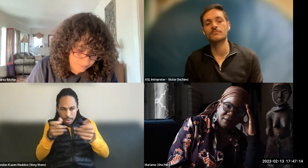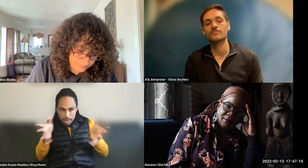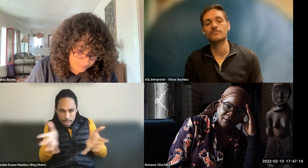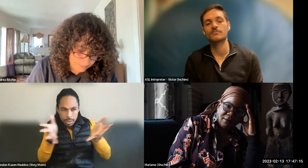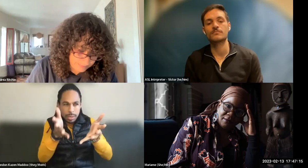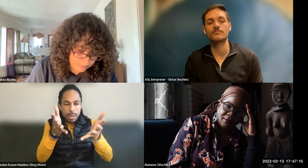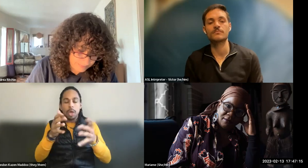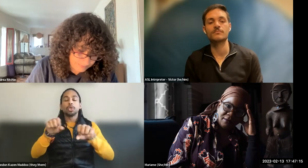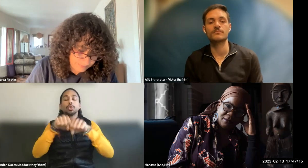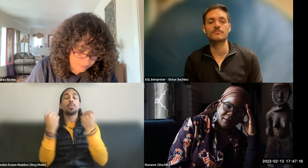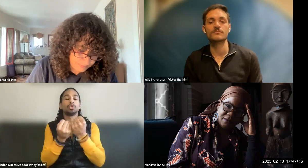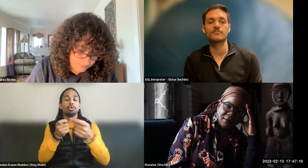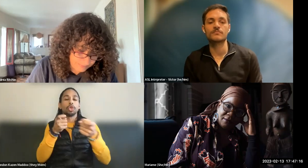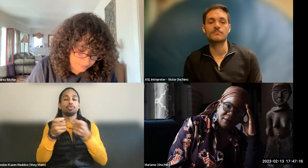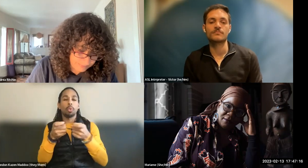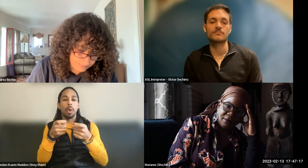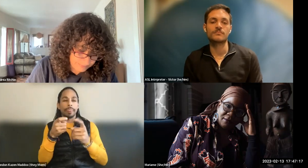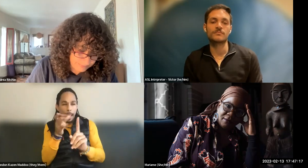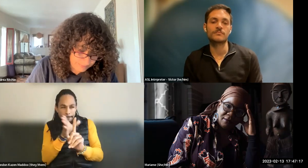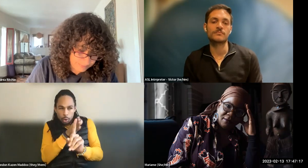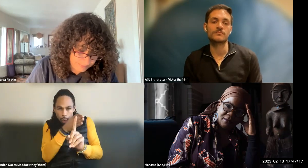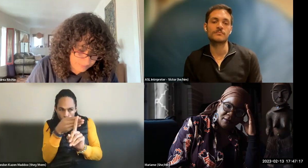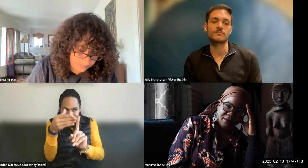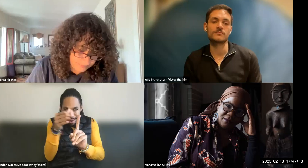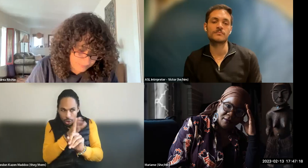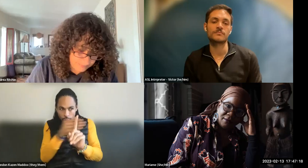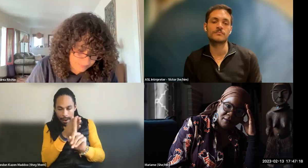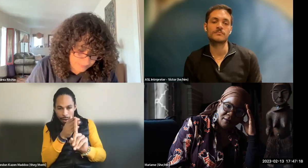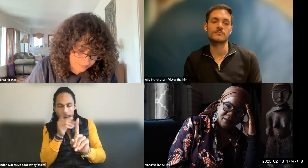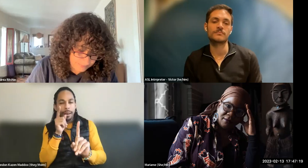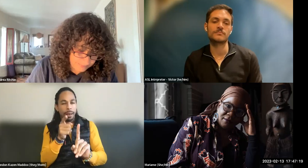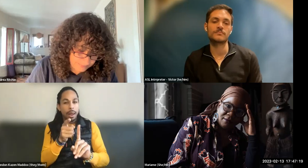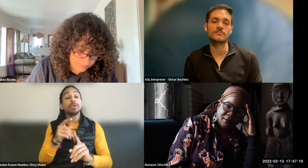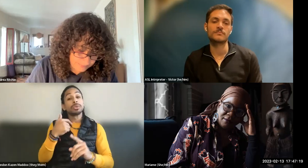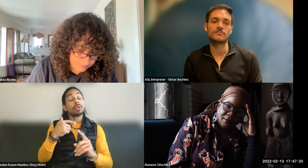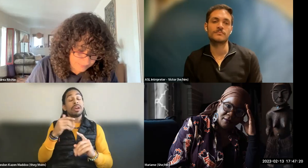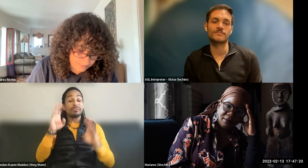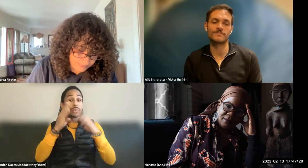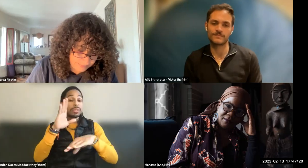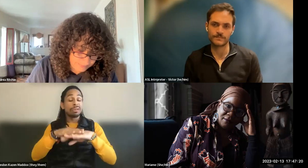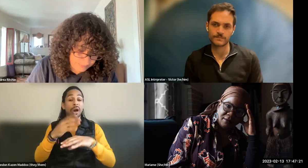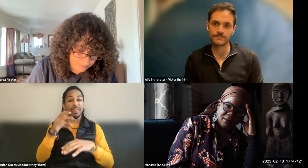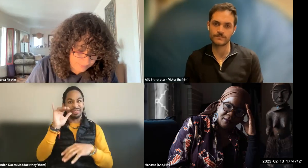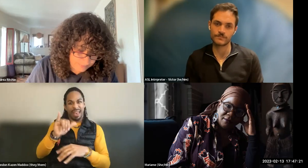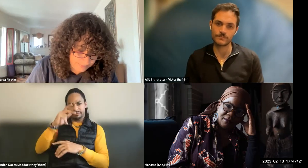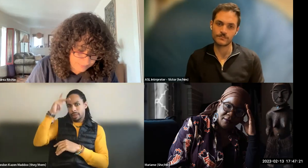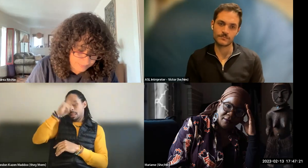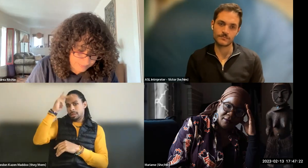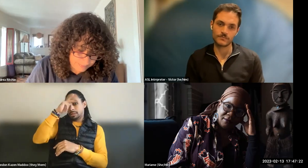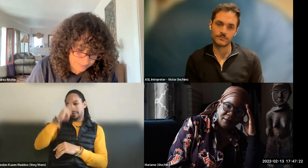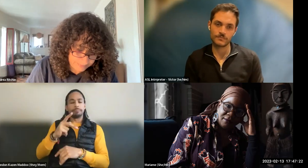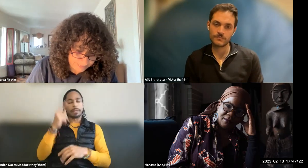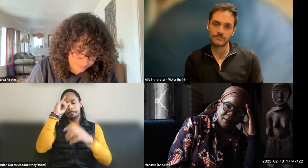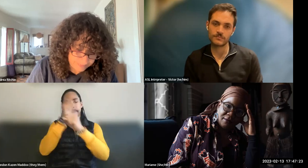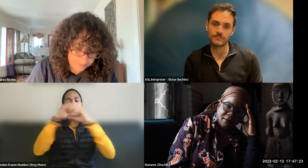mostly focuses on the ways that the proponents of that philosophy imagine that the cops are